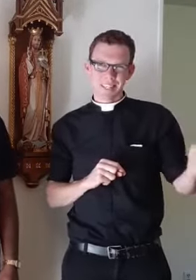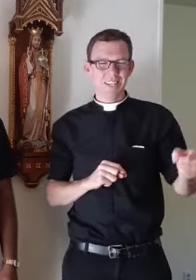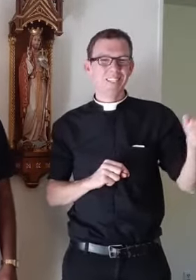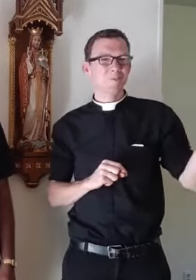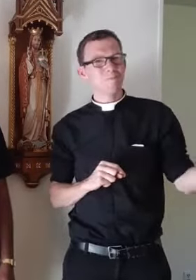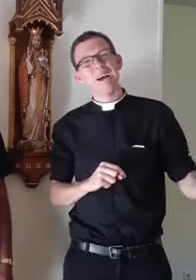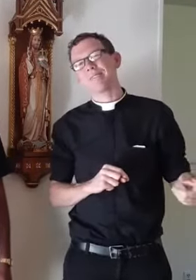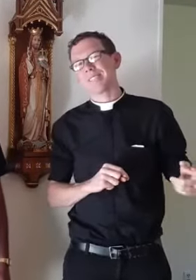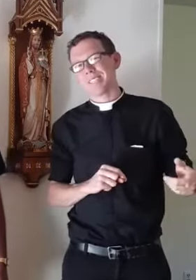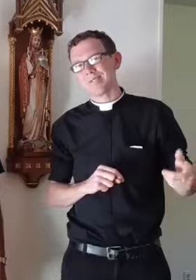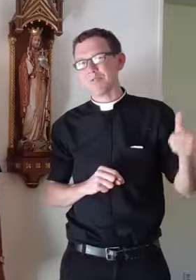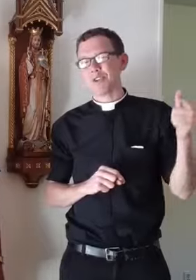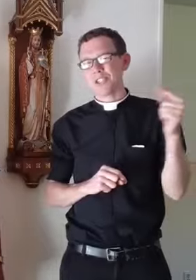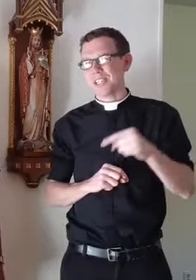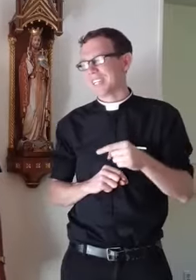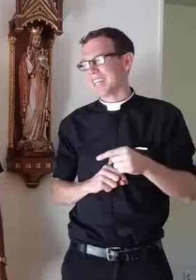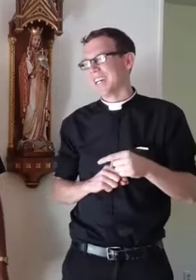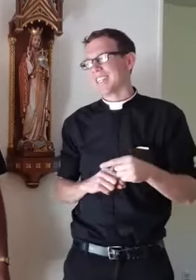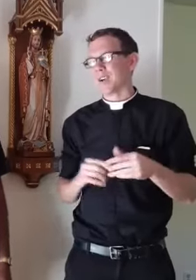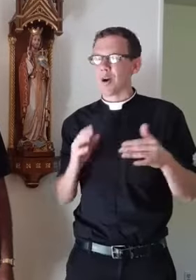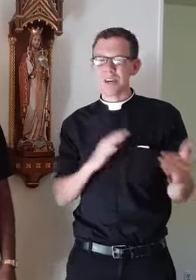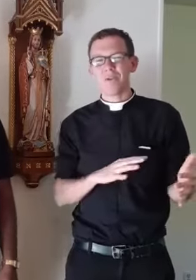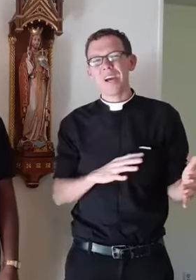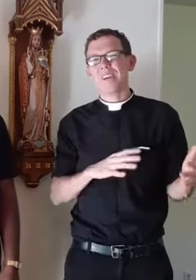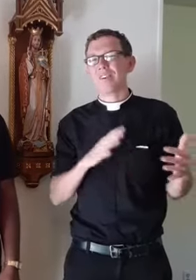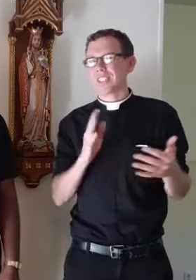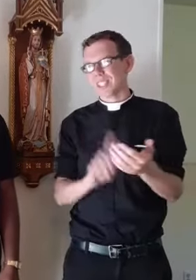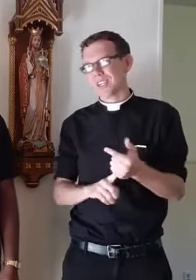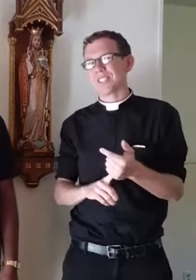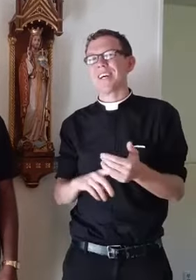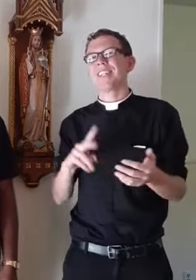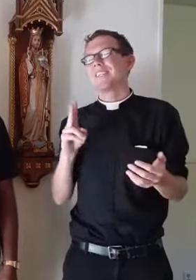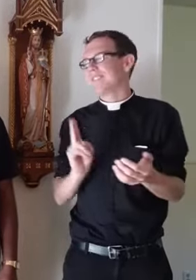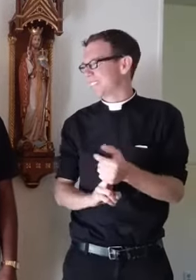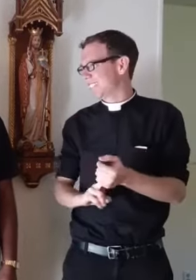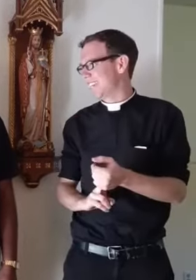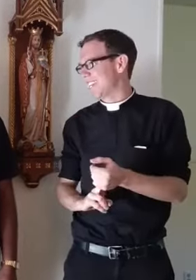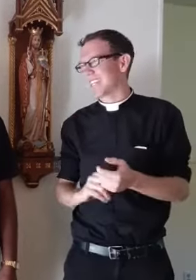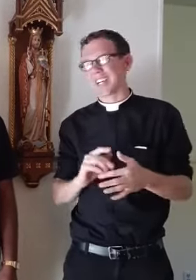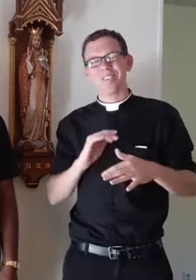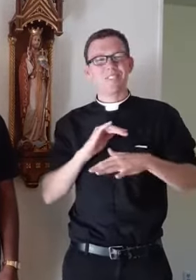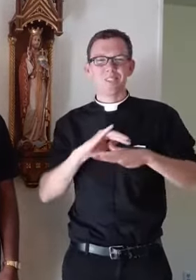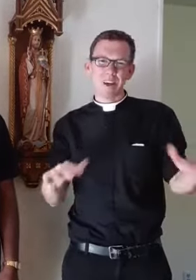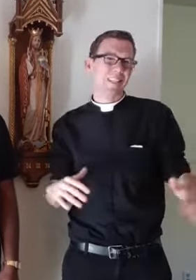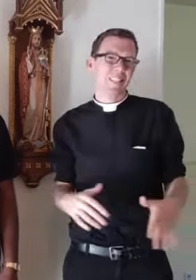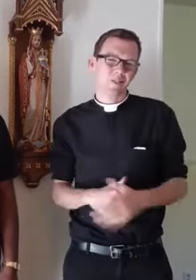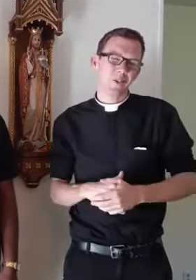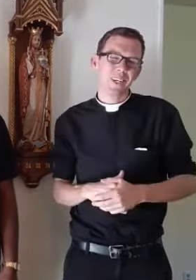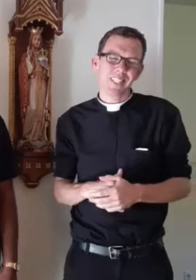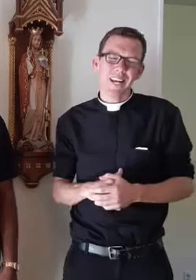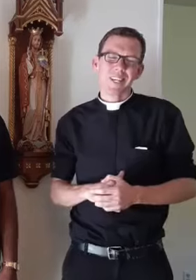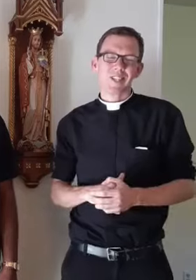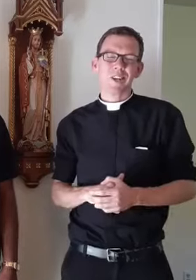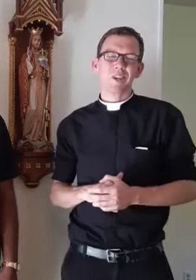son's baptism in Virginia. So I'll be away. Father John Ozella, Father Jegan are covering the masses for us. So